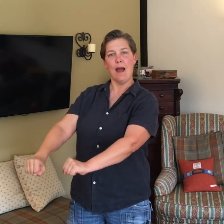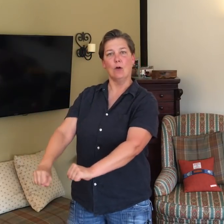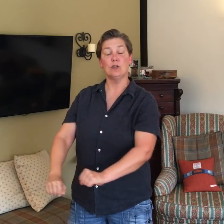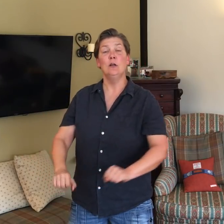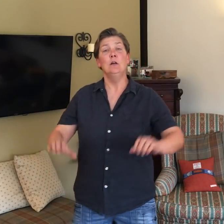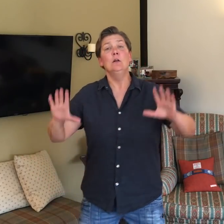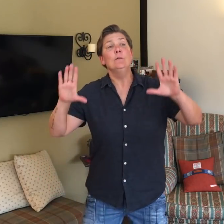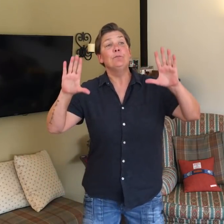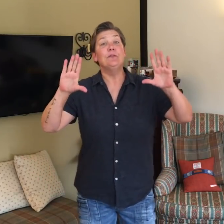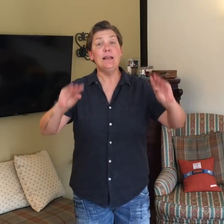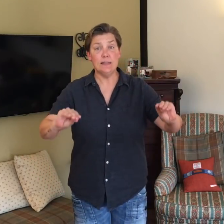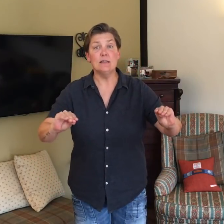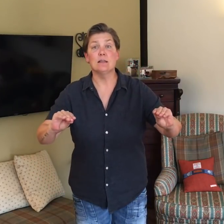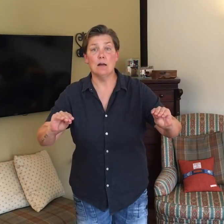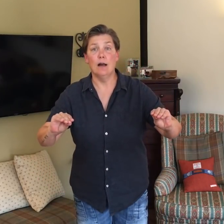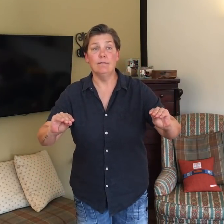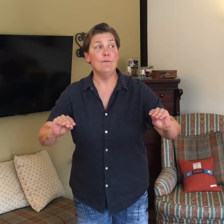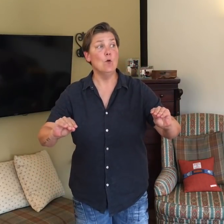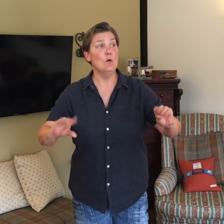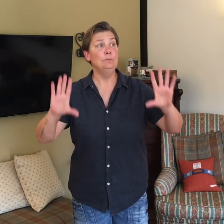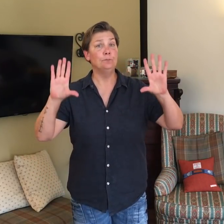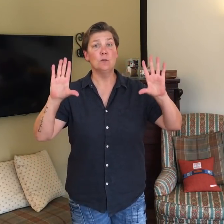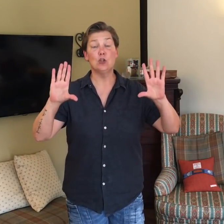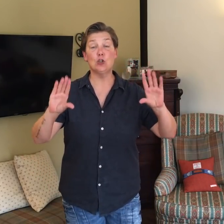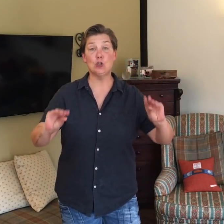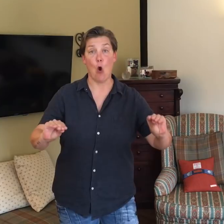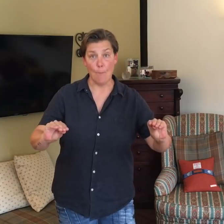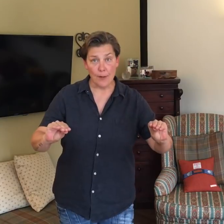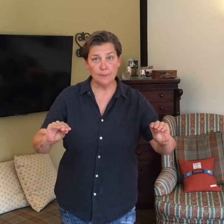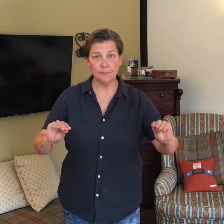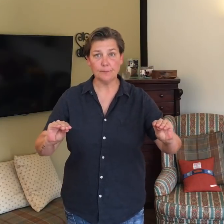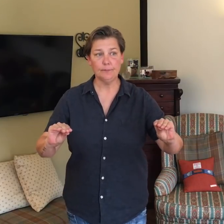out. This is the sign for stop.